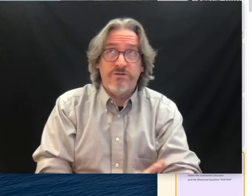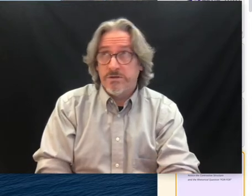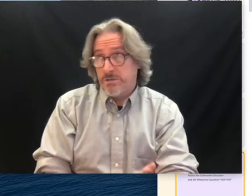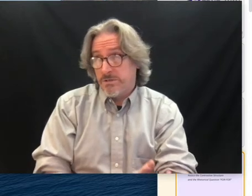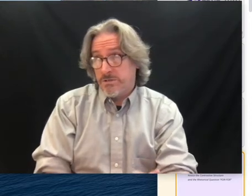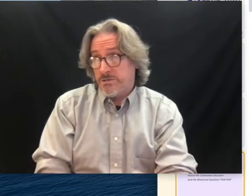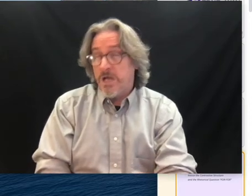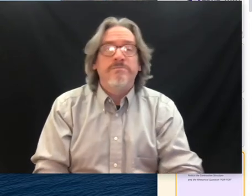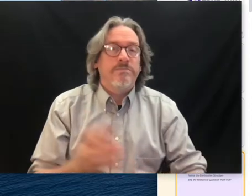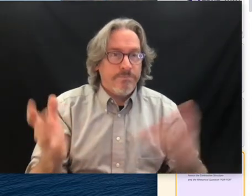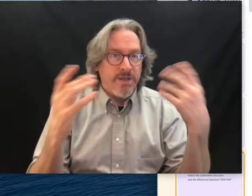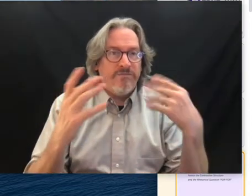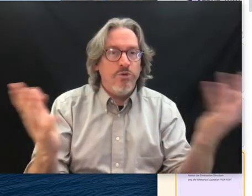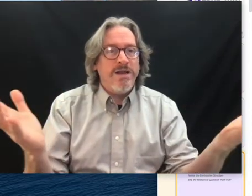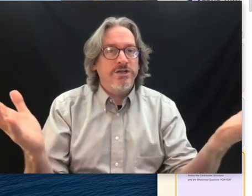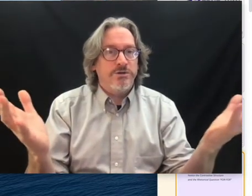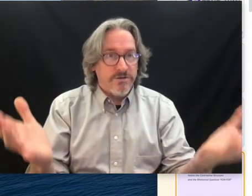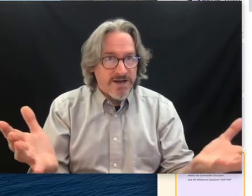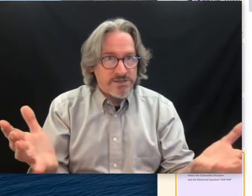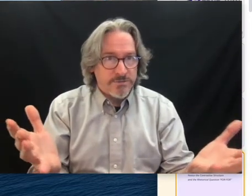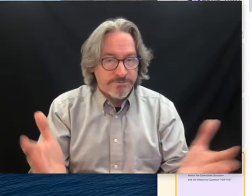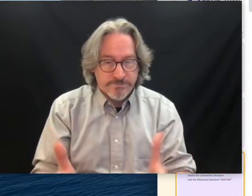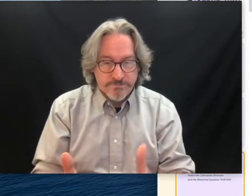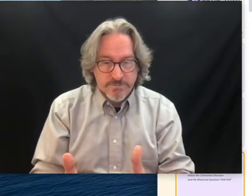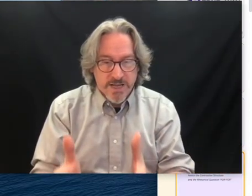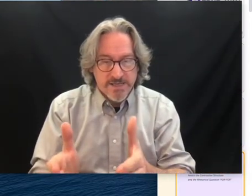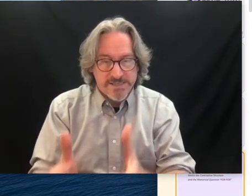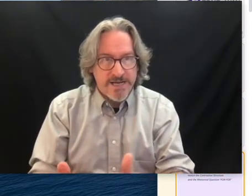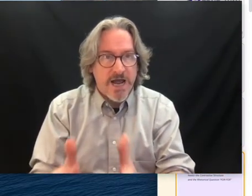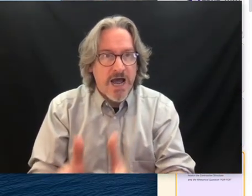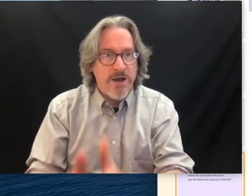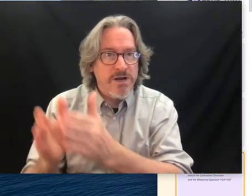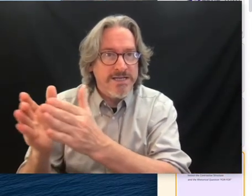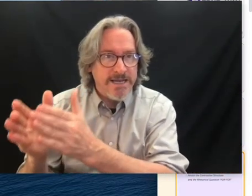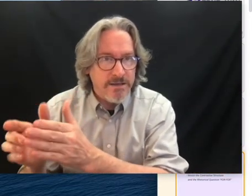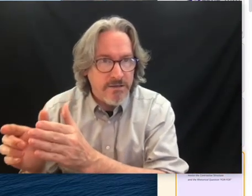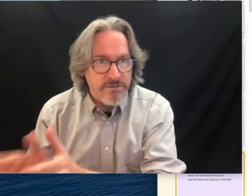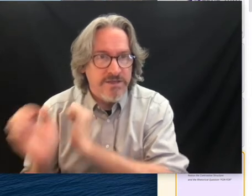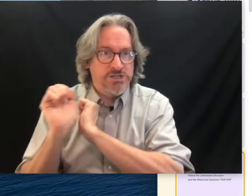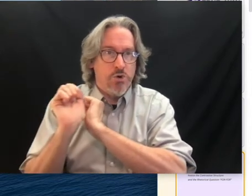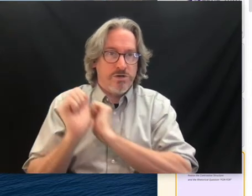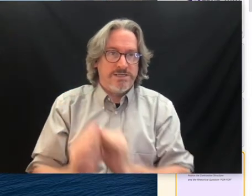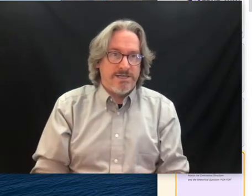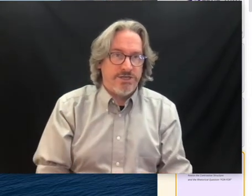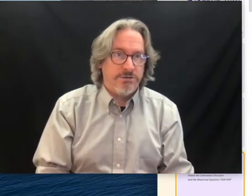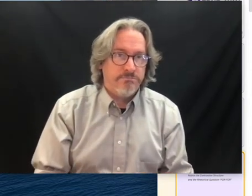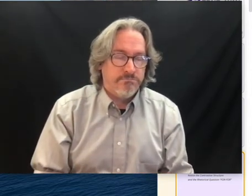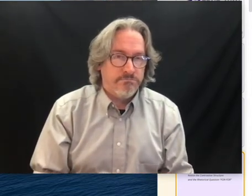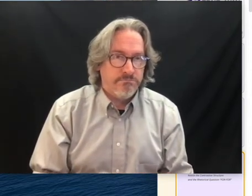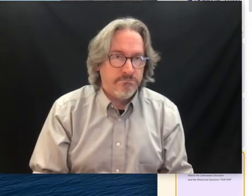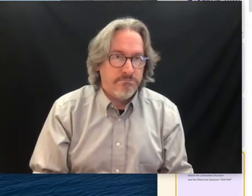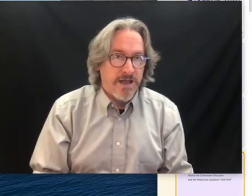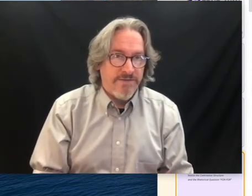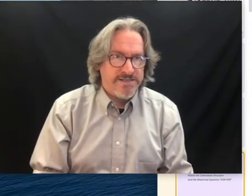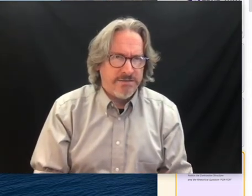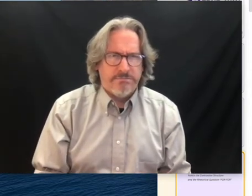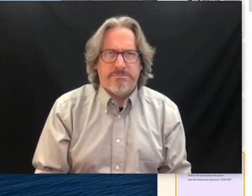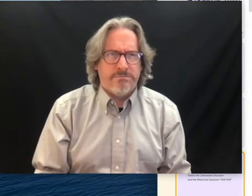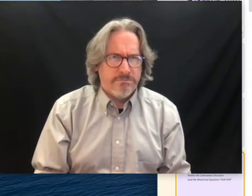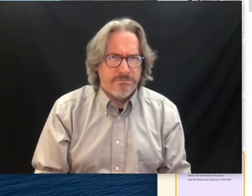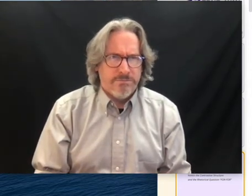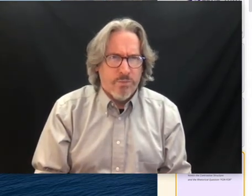If you went into your advisor and said, I want to take this course next year, and they